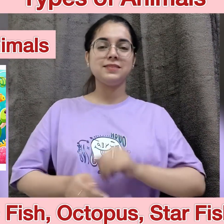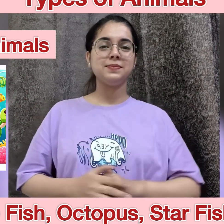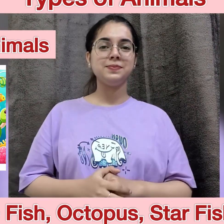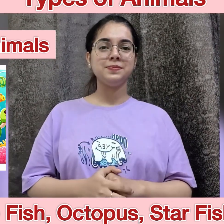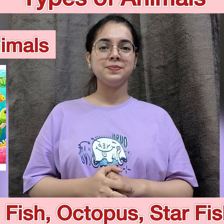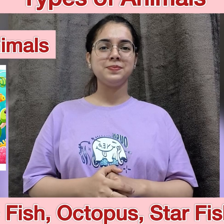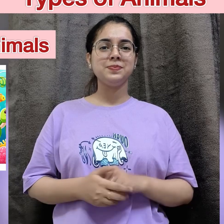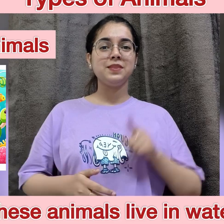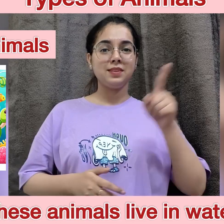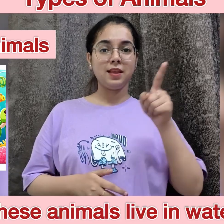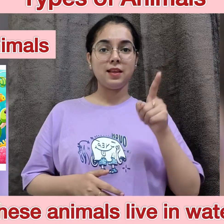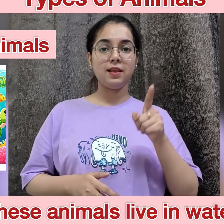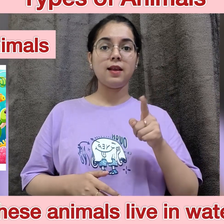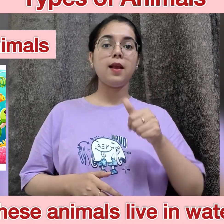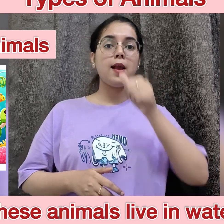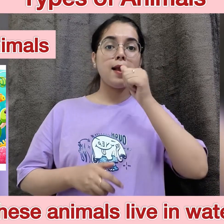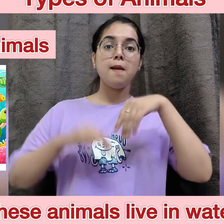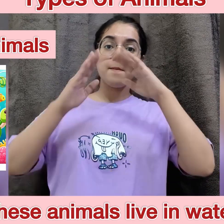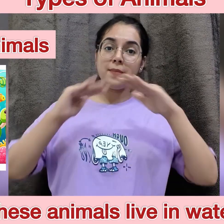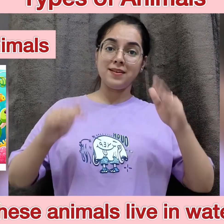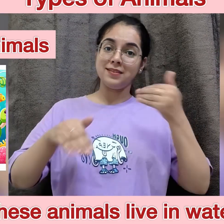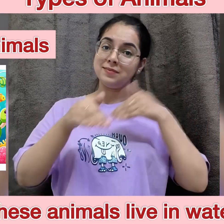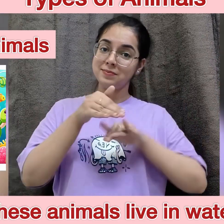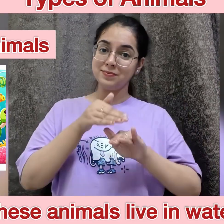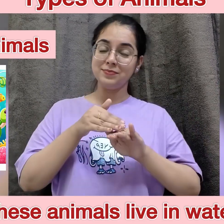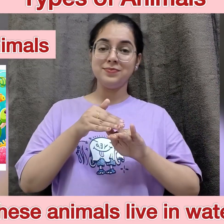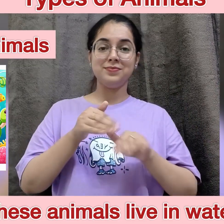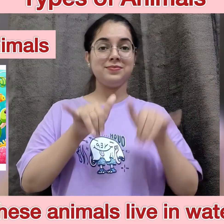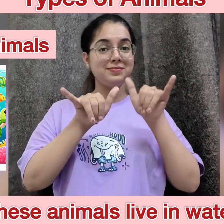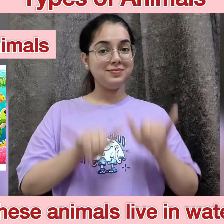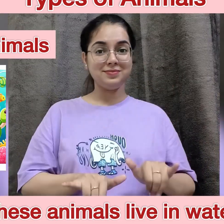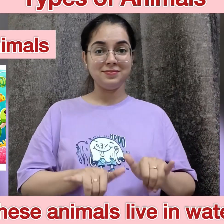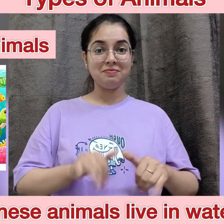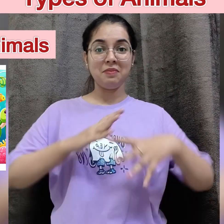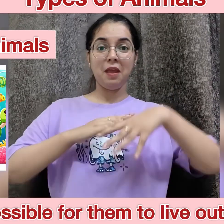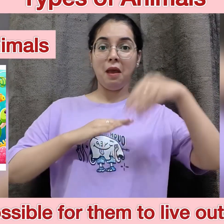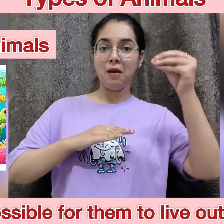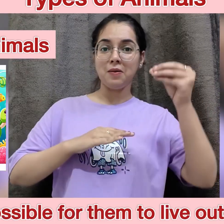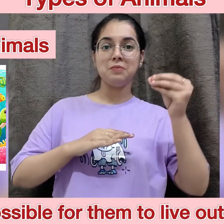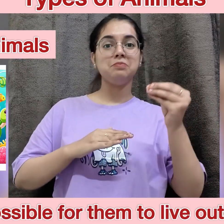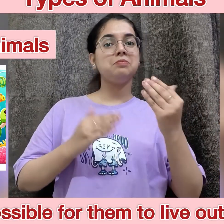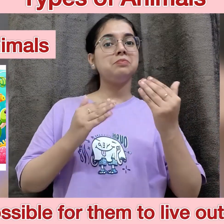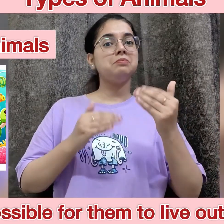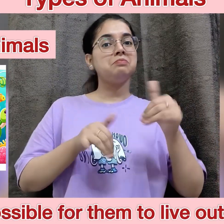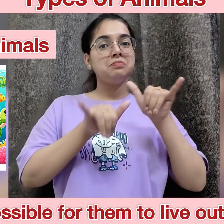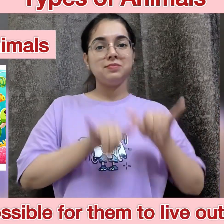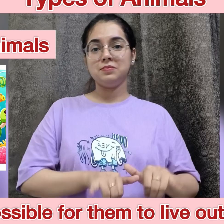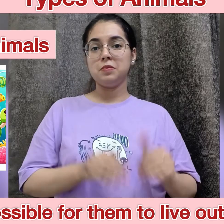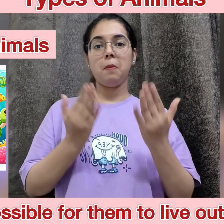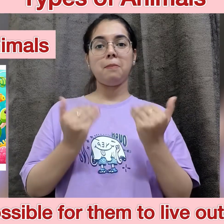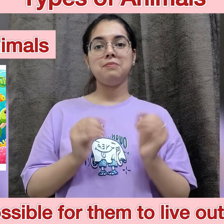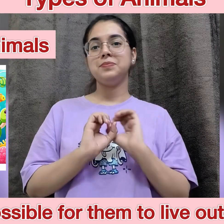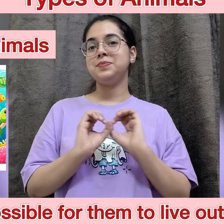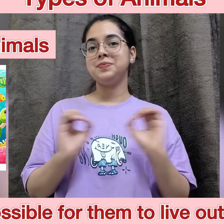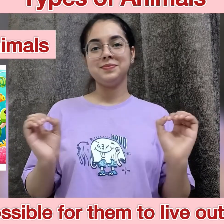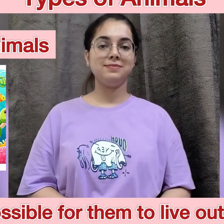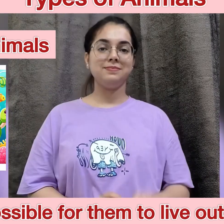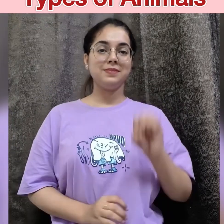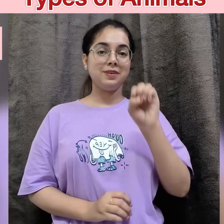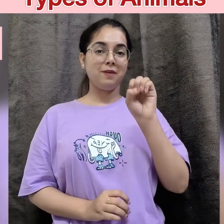starfish. These animals live in water. It is not possible for them to live